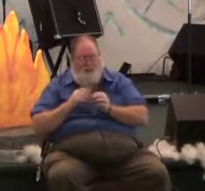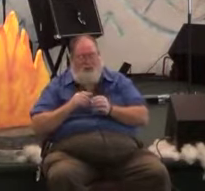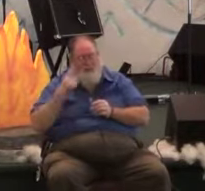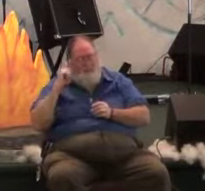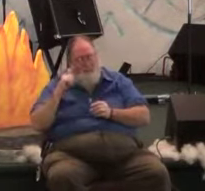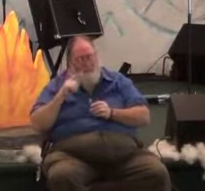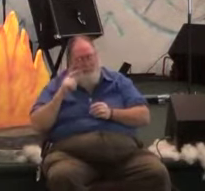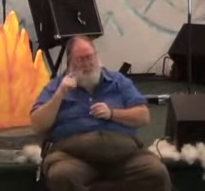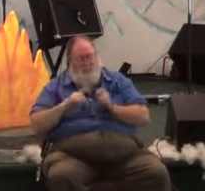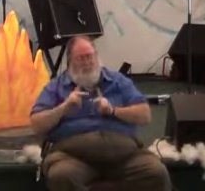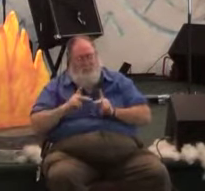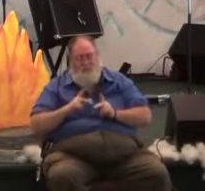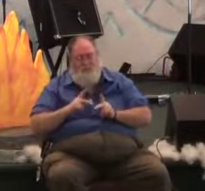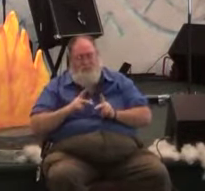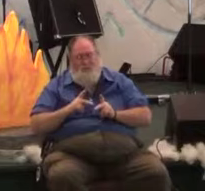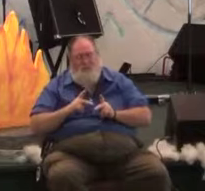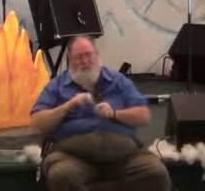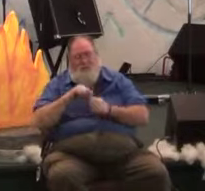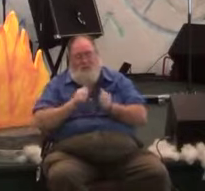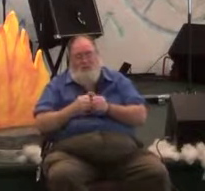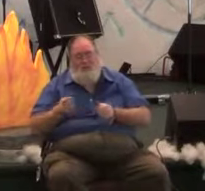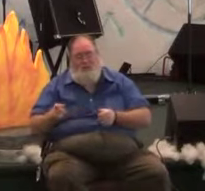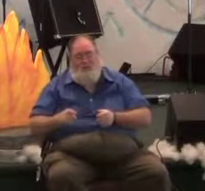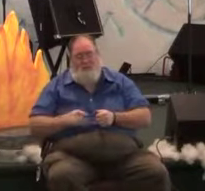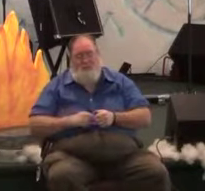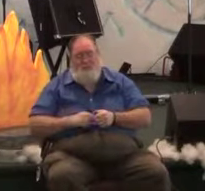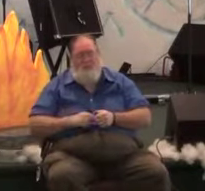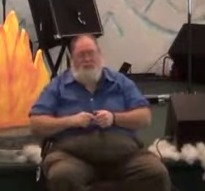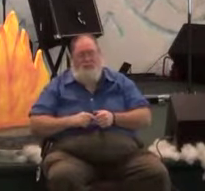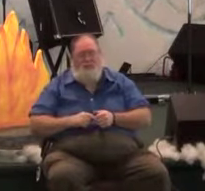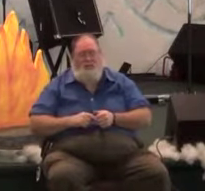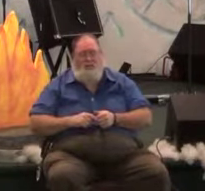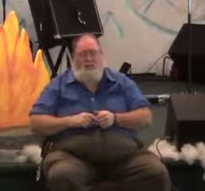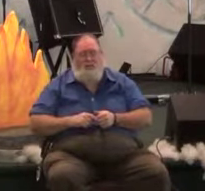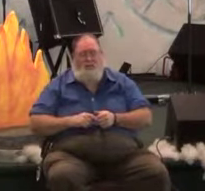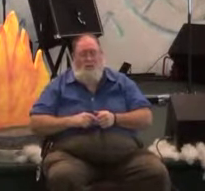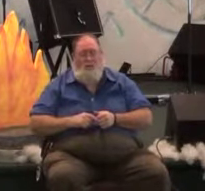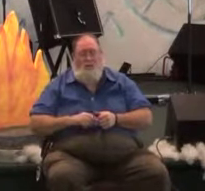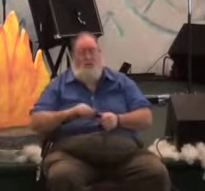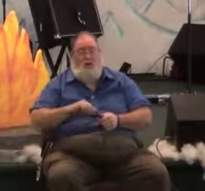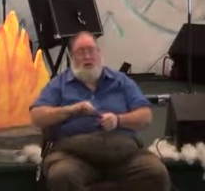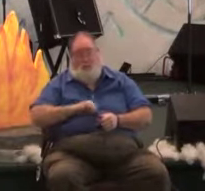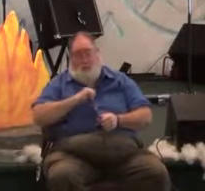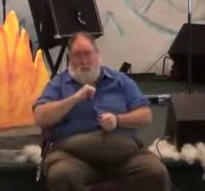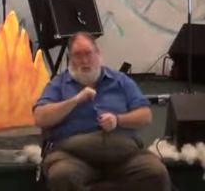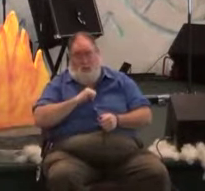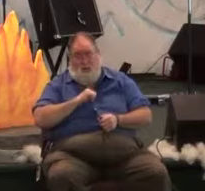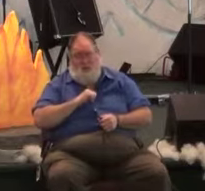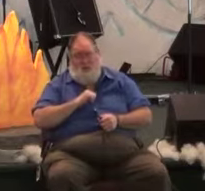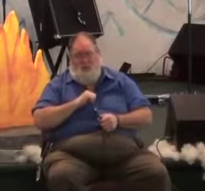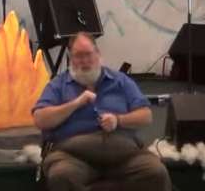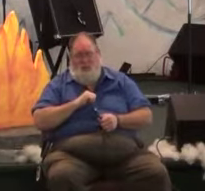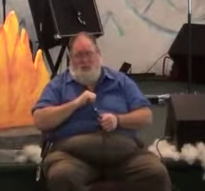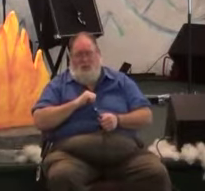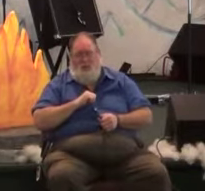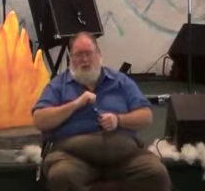Pride and arrogance causes us serious problems in life. And we all know that pride comes before a fall. And we're